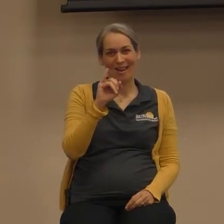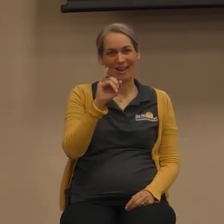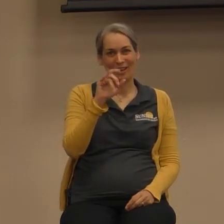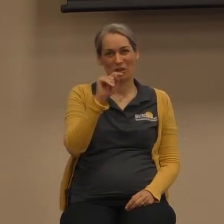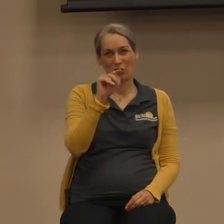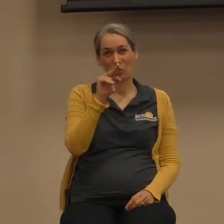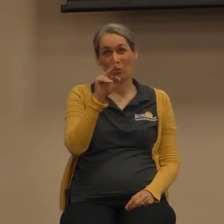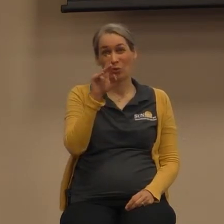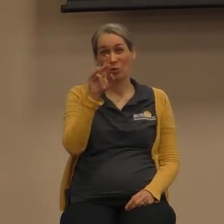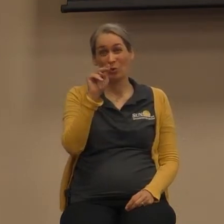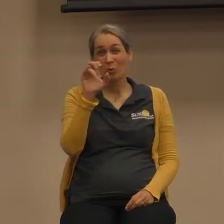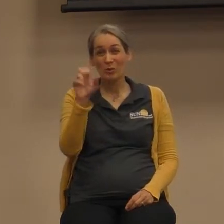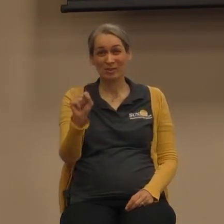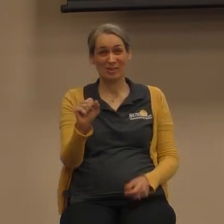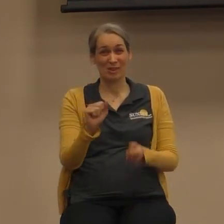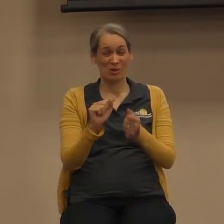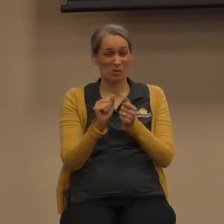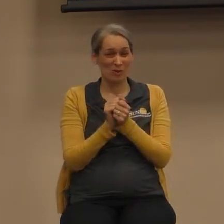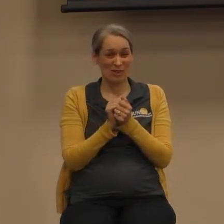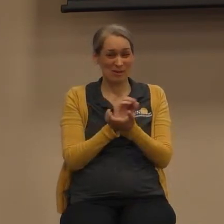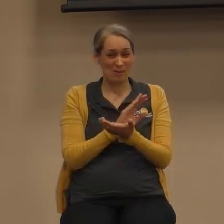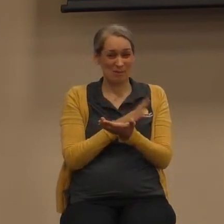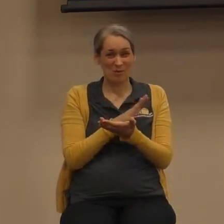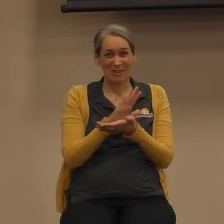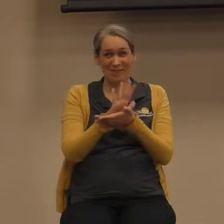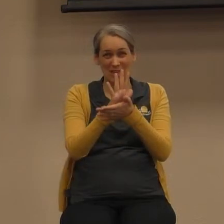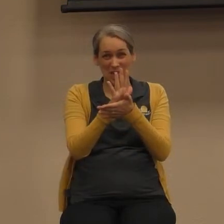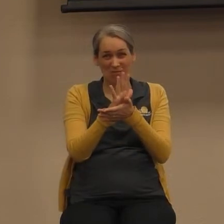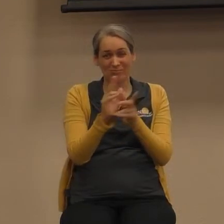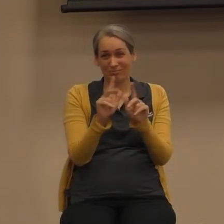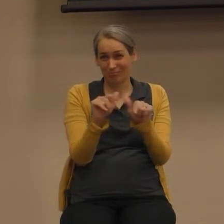a few of those on our phones.